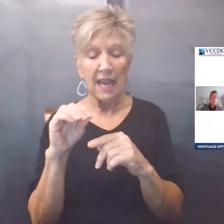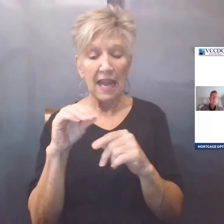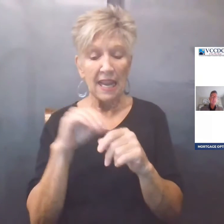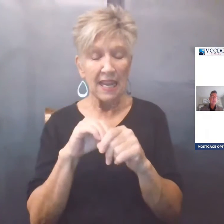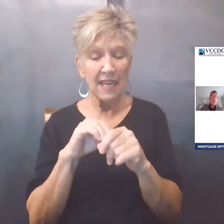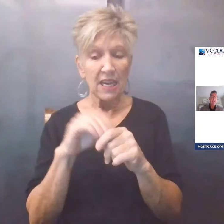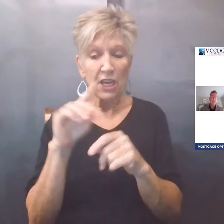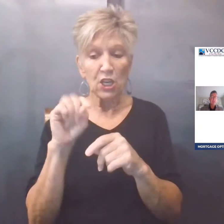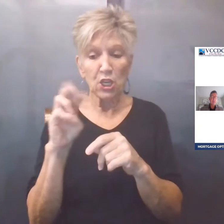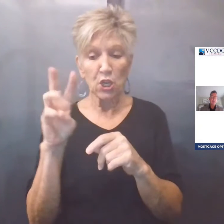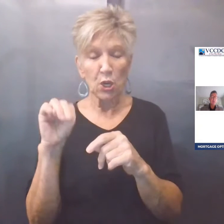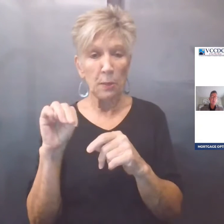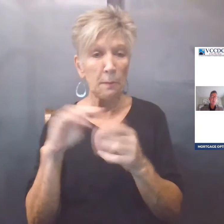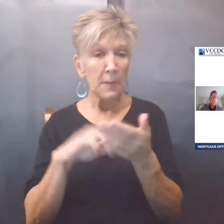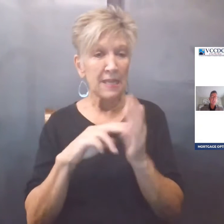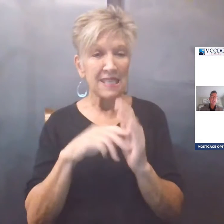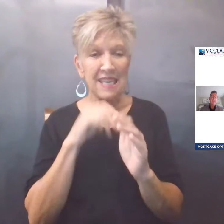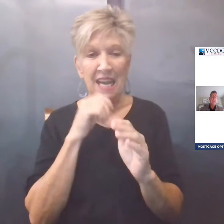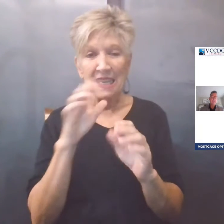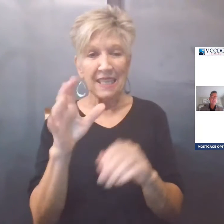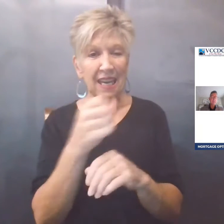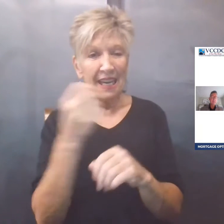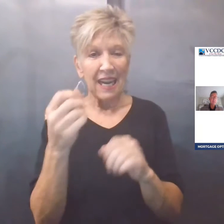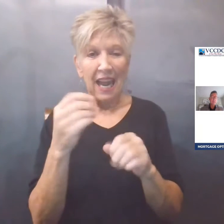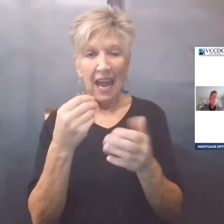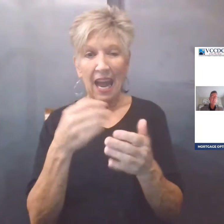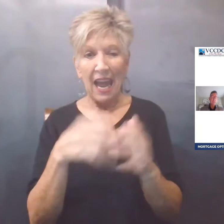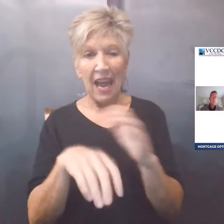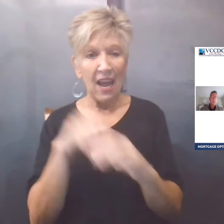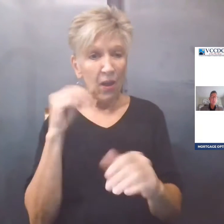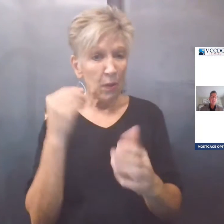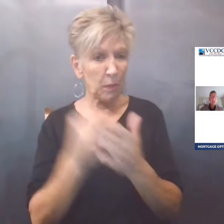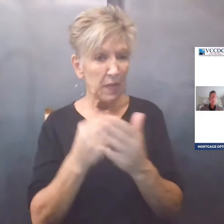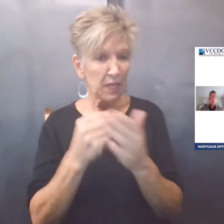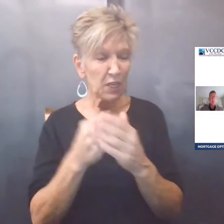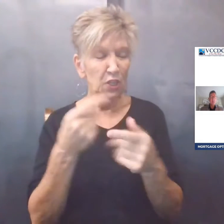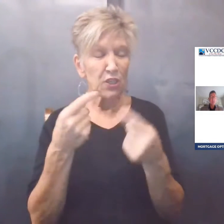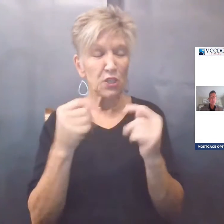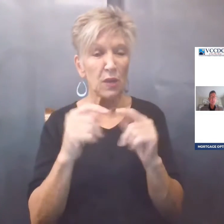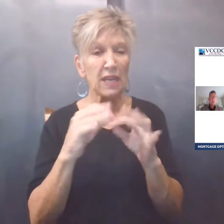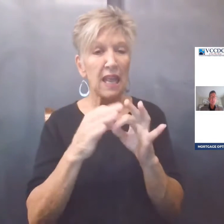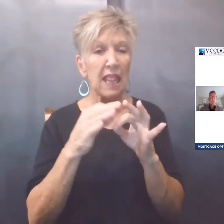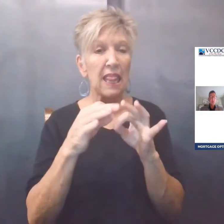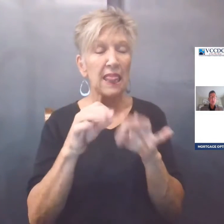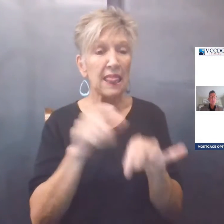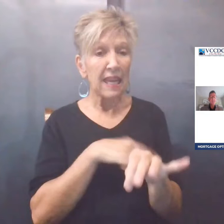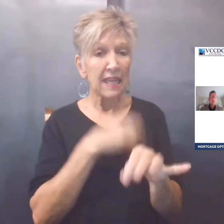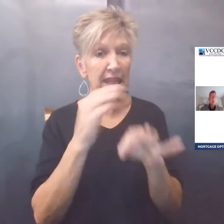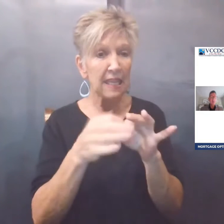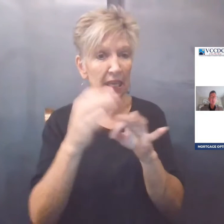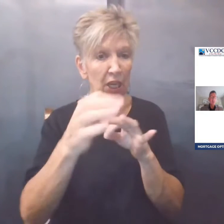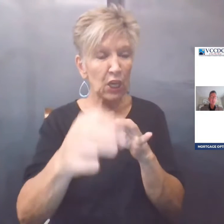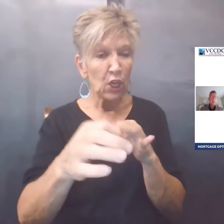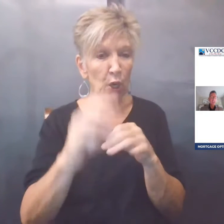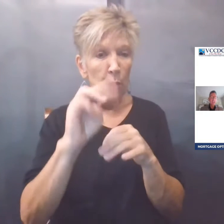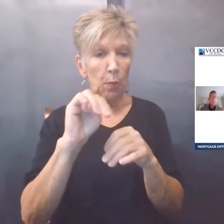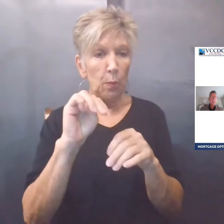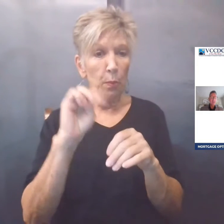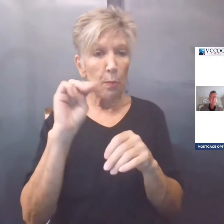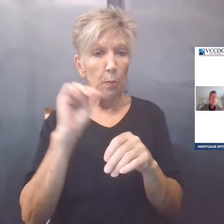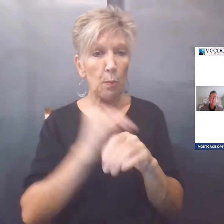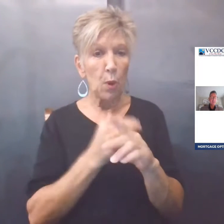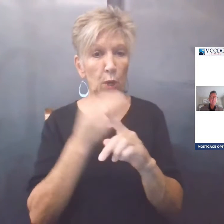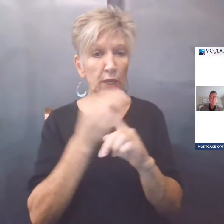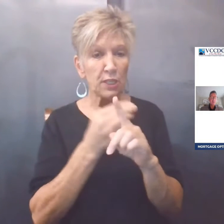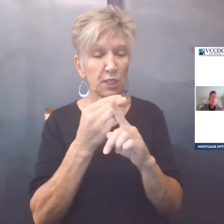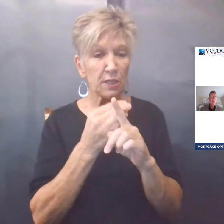trying to redefine the term or re-lengthen the term of your mortgage and lower the rate, you don't have this upcharge. But on a cash